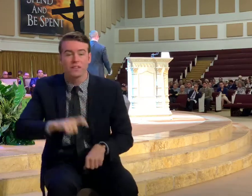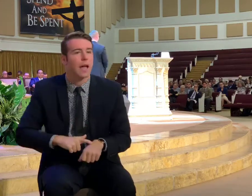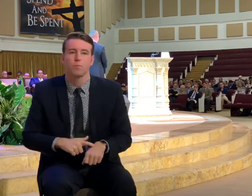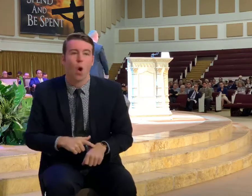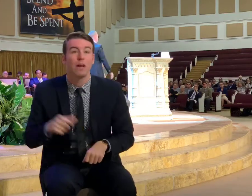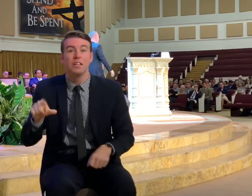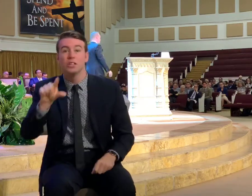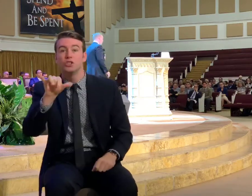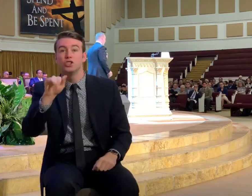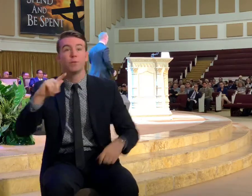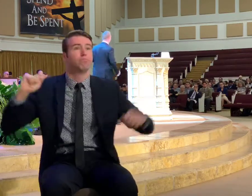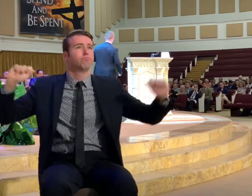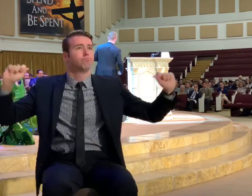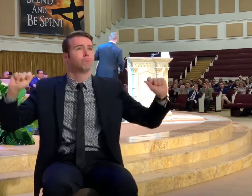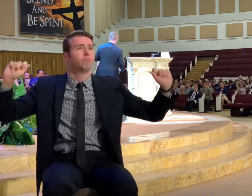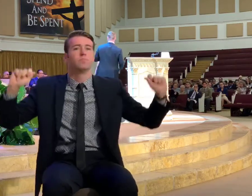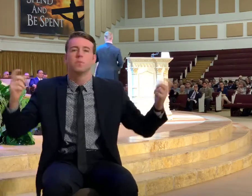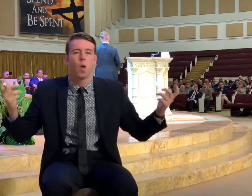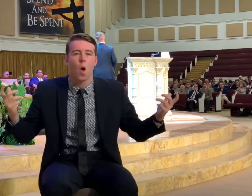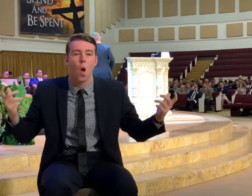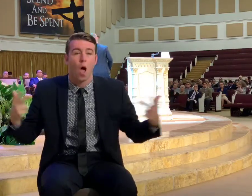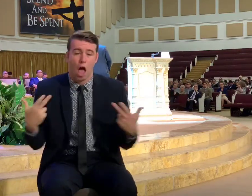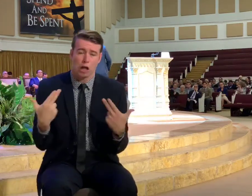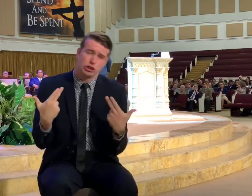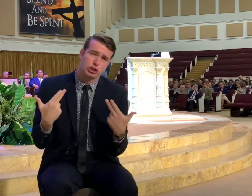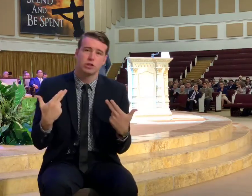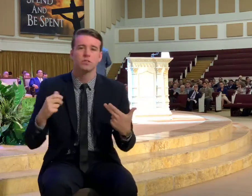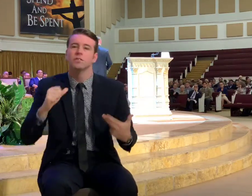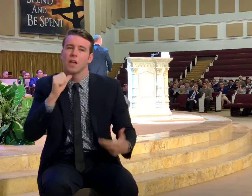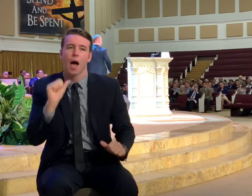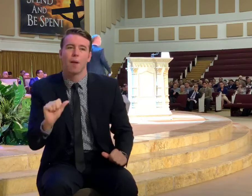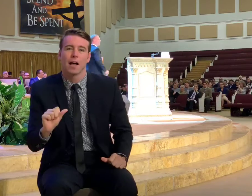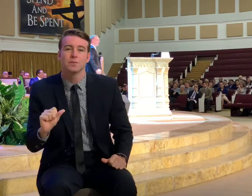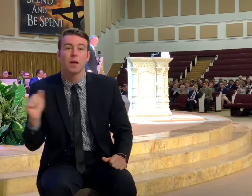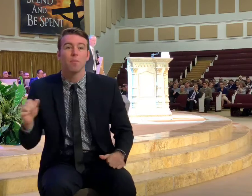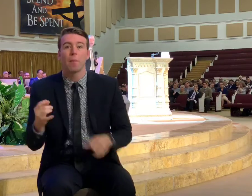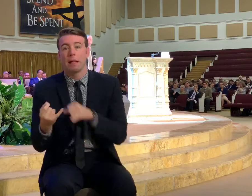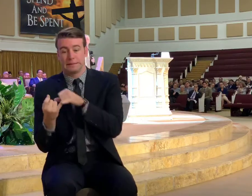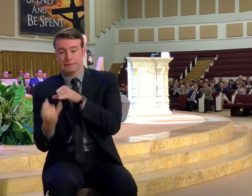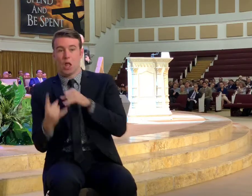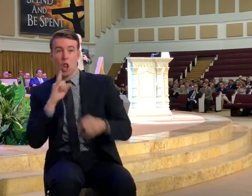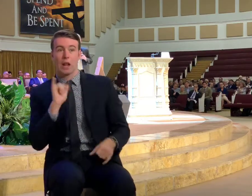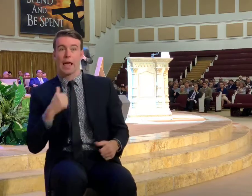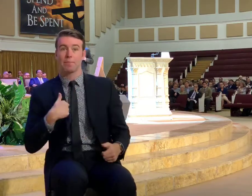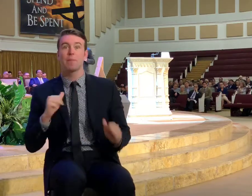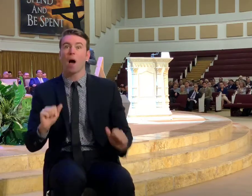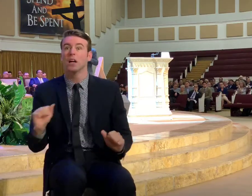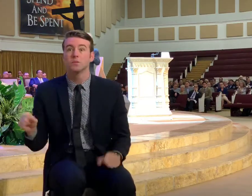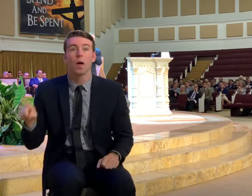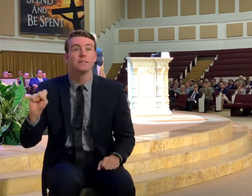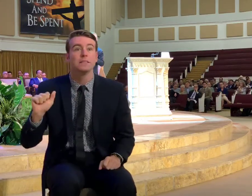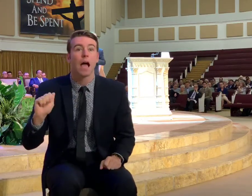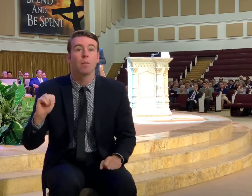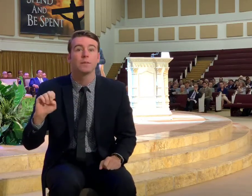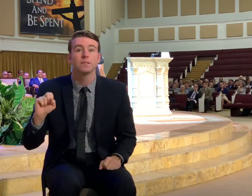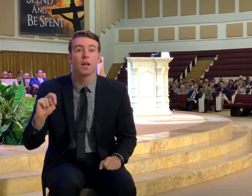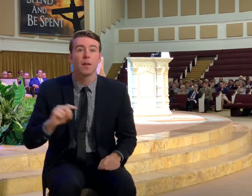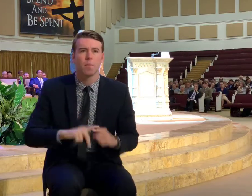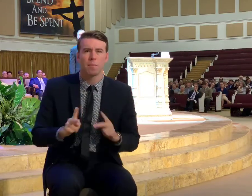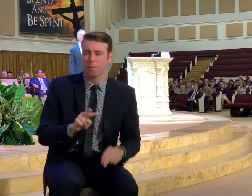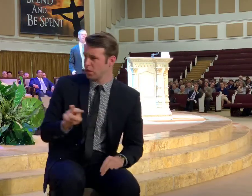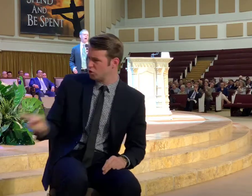gym. Probably didn't look as buff as your pastor. Probably looked a little scrawny like me. And when people saw